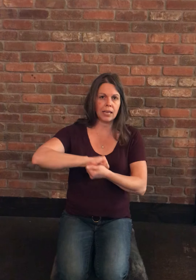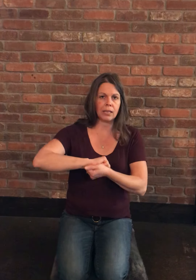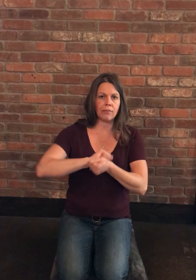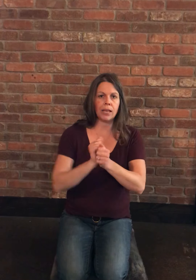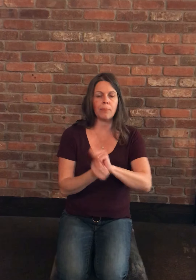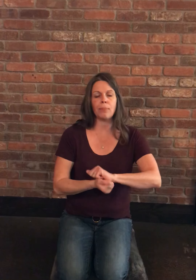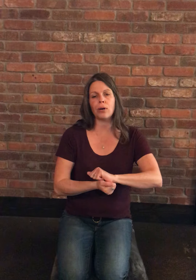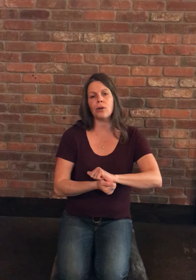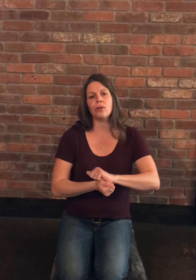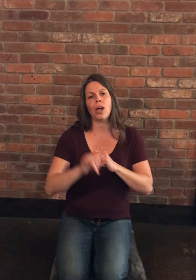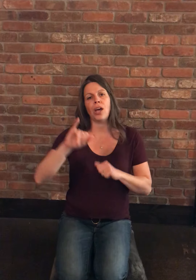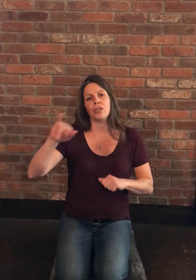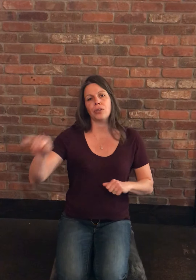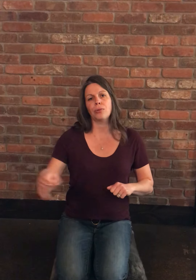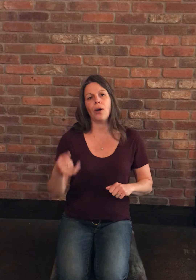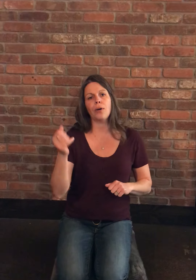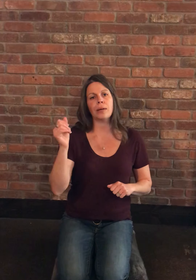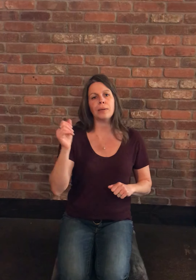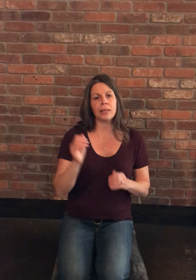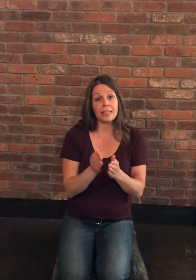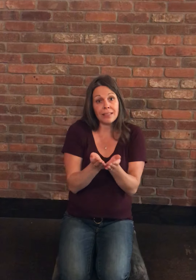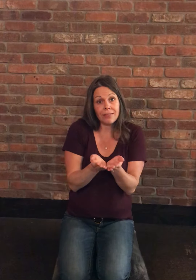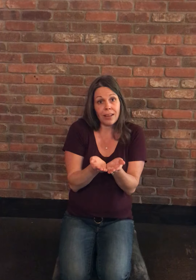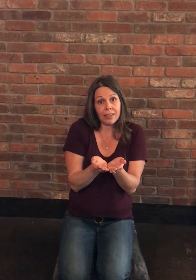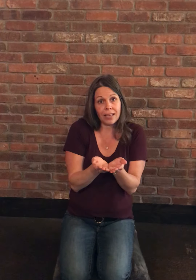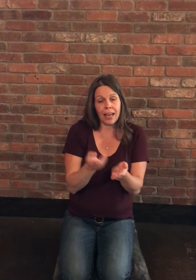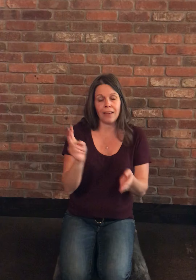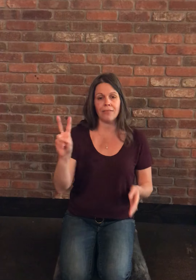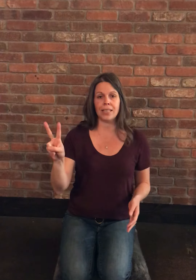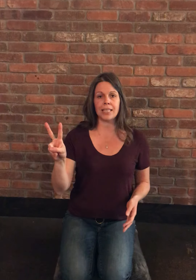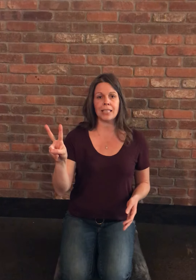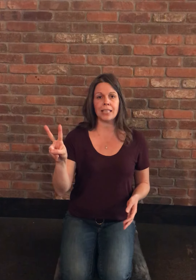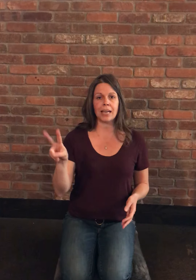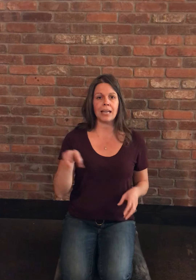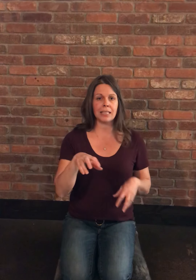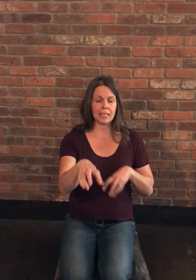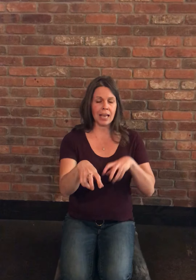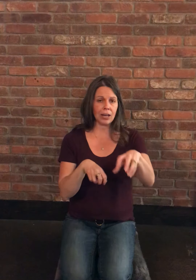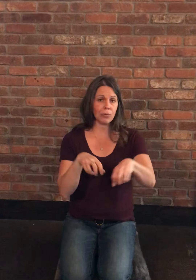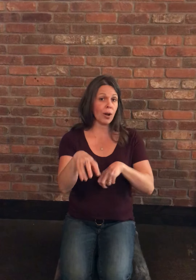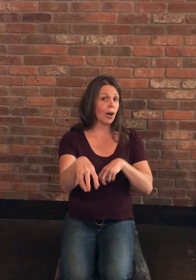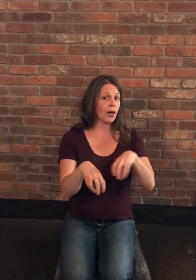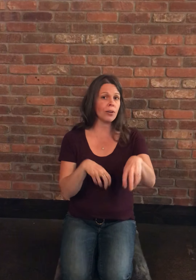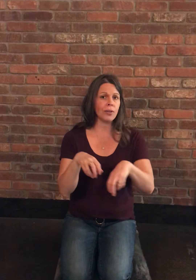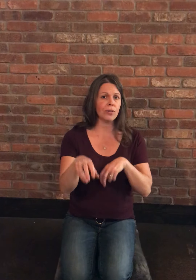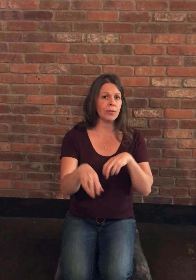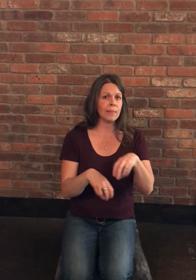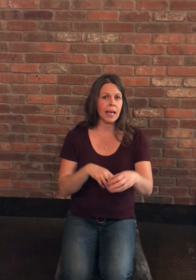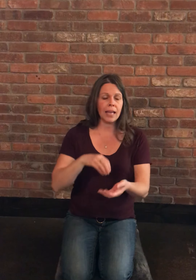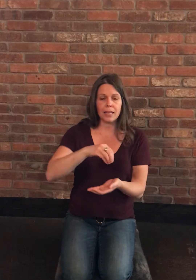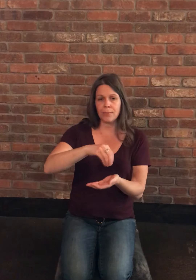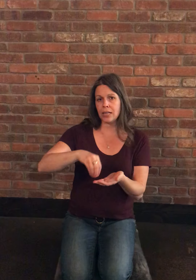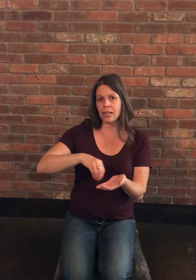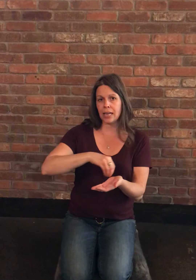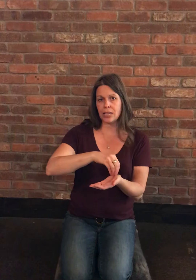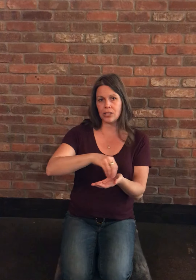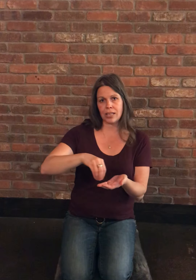of Hippo, Jerome completes the Vulgate, Visigoths sack Rome, the Middle